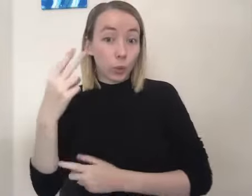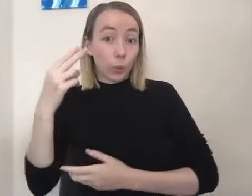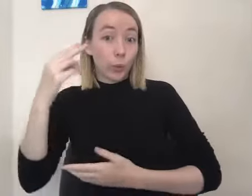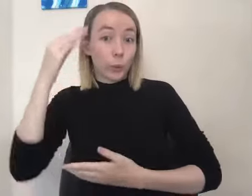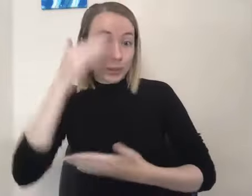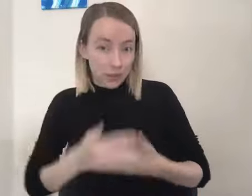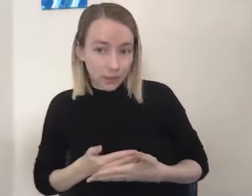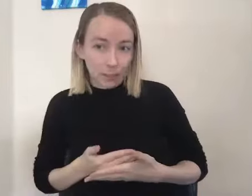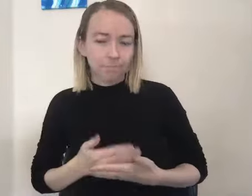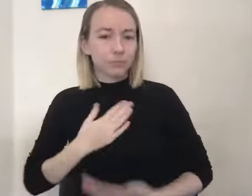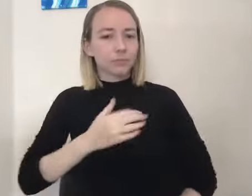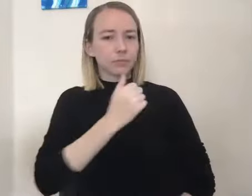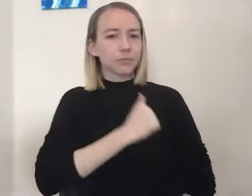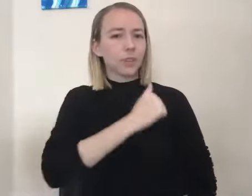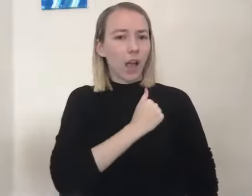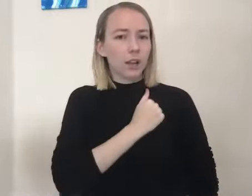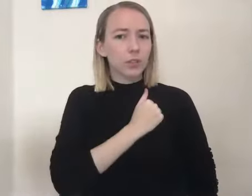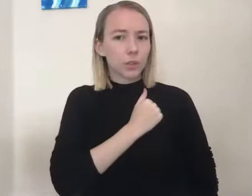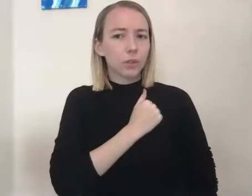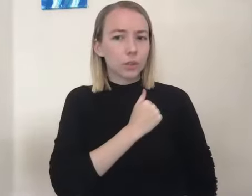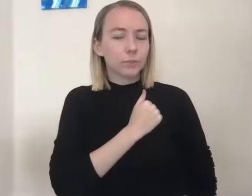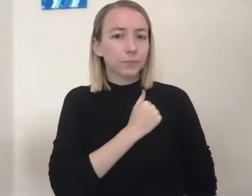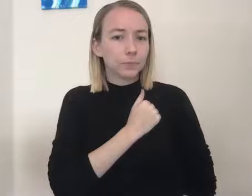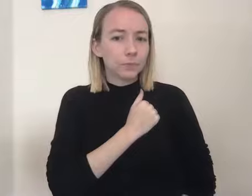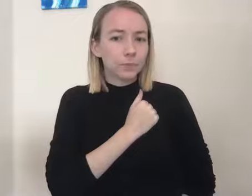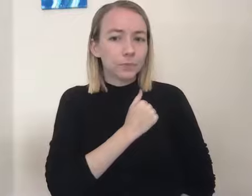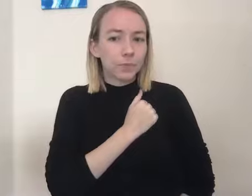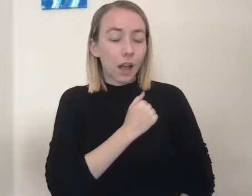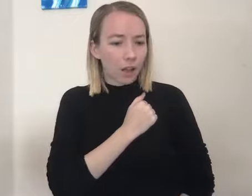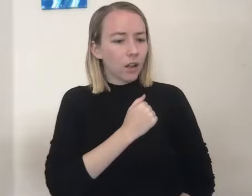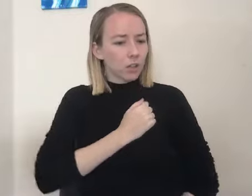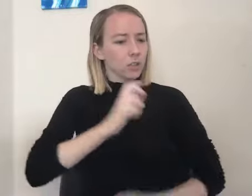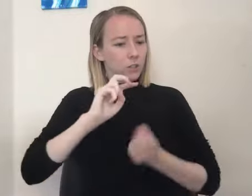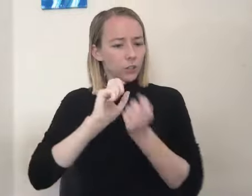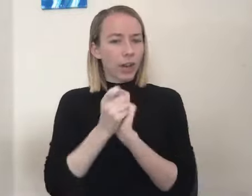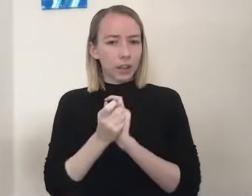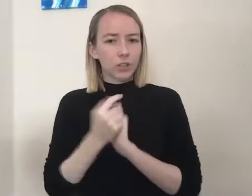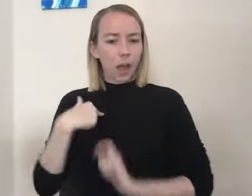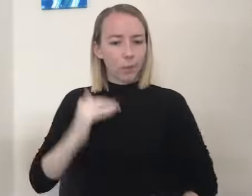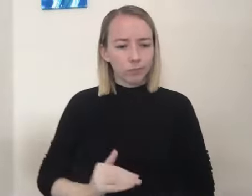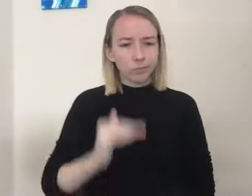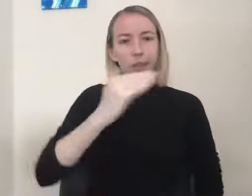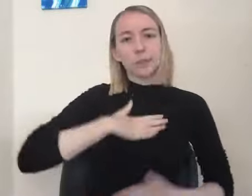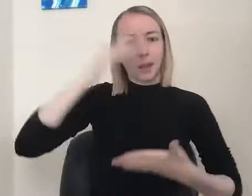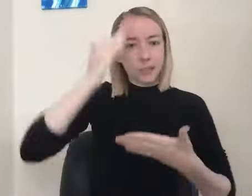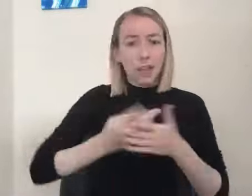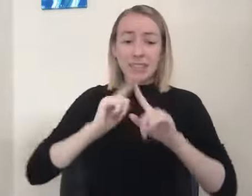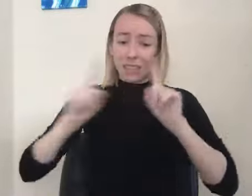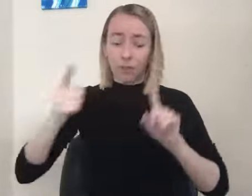went for the first 6 years of our marriage. And in those 6 years, I had 2 wee boys. And my